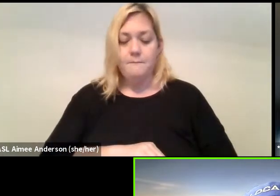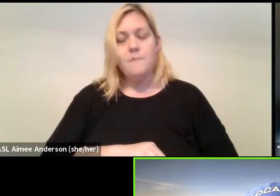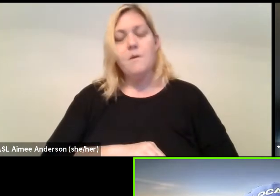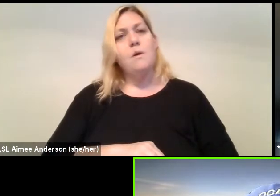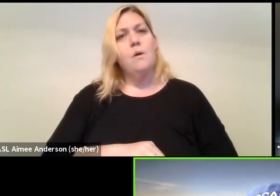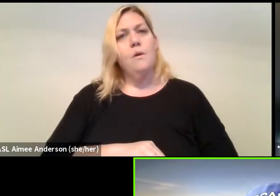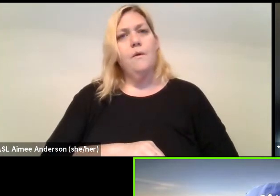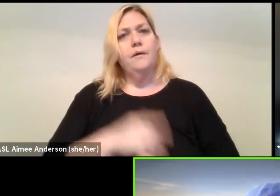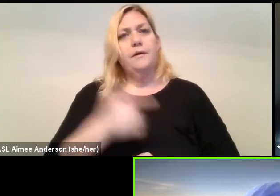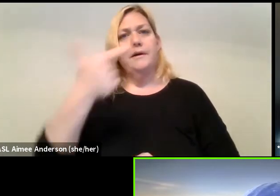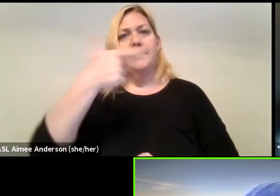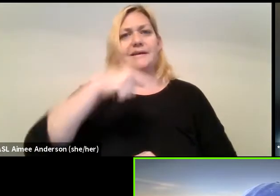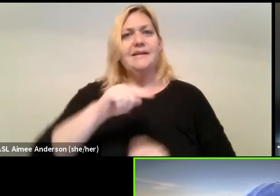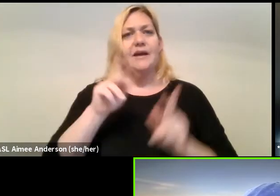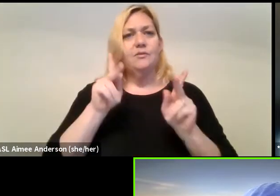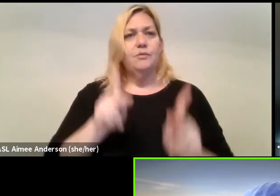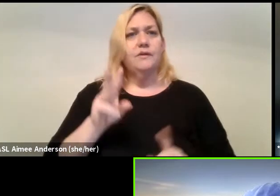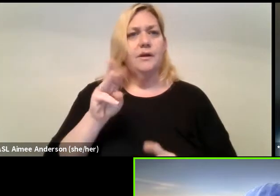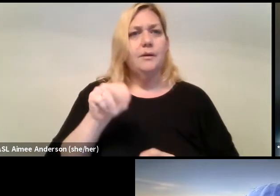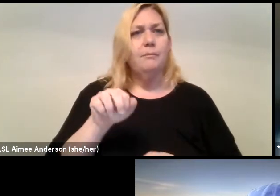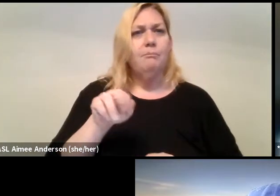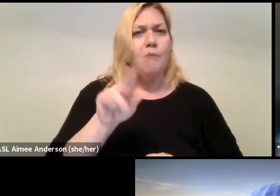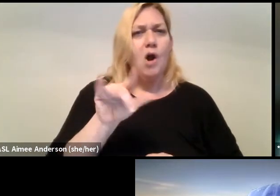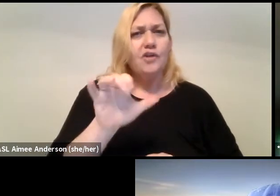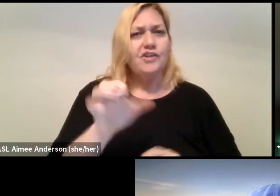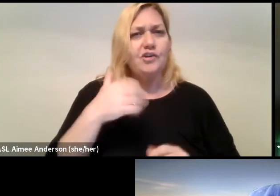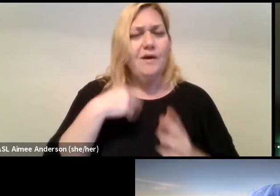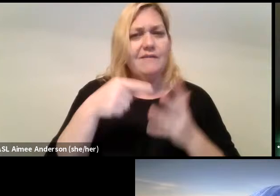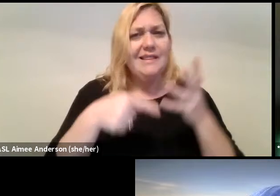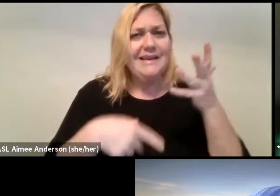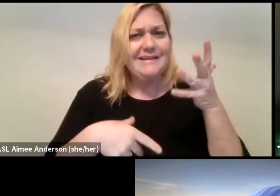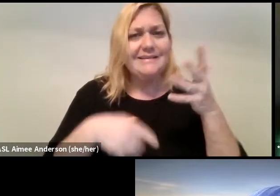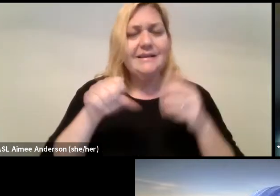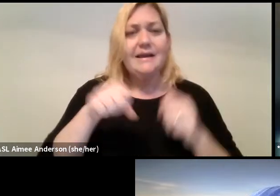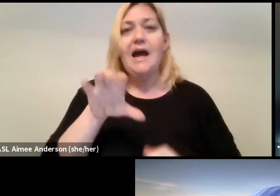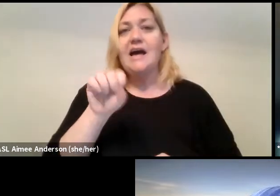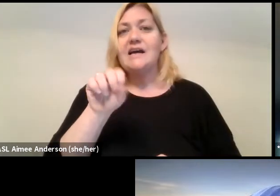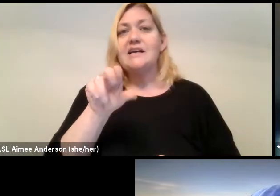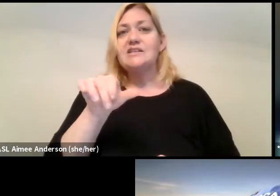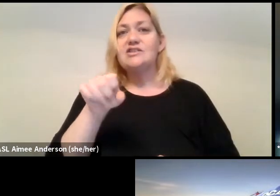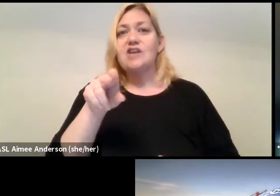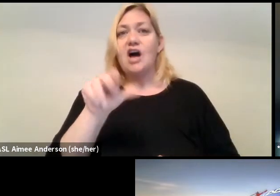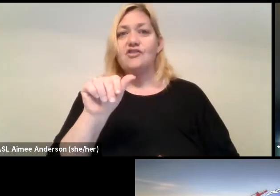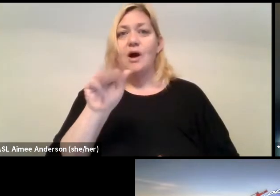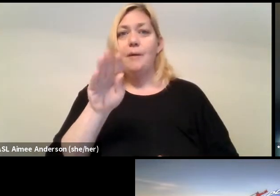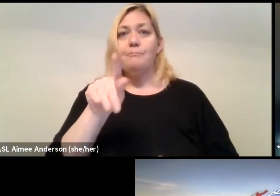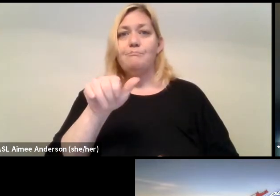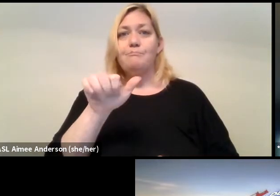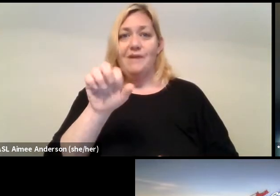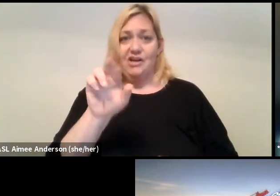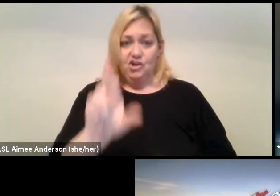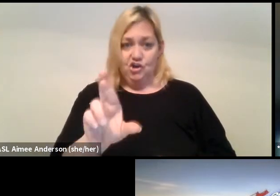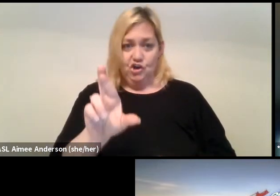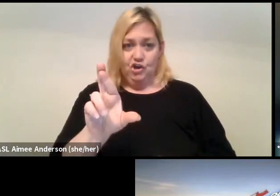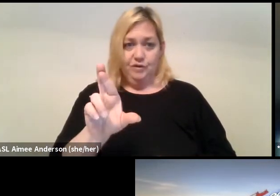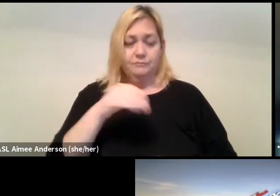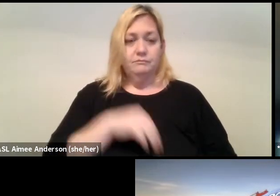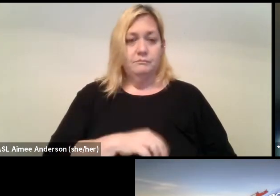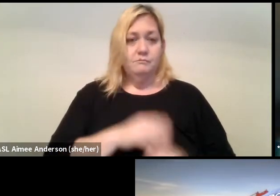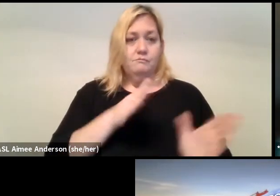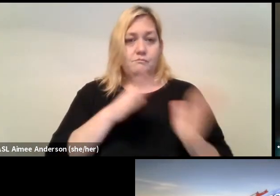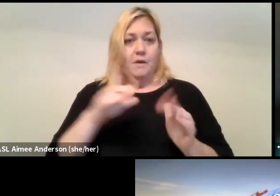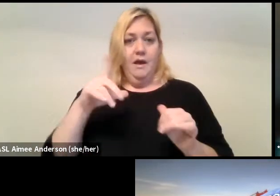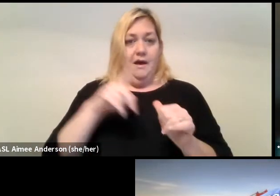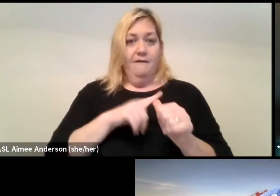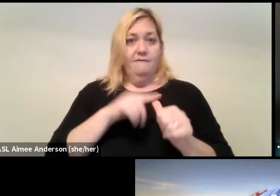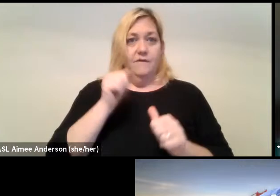don't we go to the next person? Margie, do you have the list? I do. Sasha Bittner. First of all, So